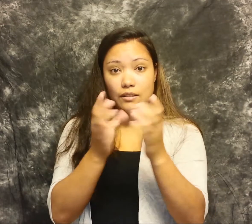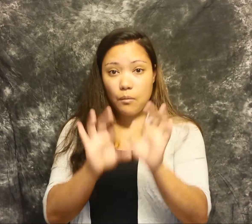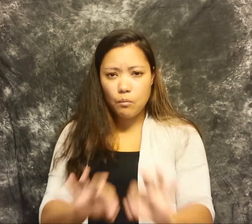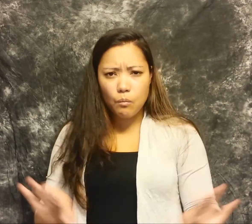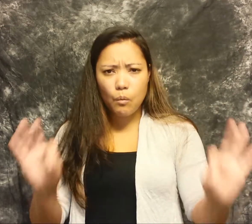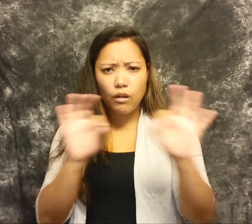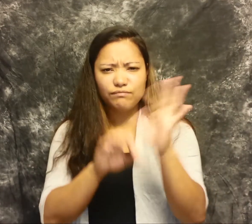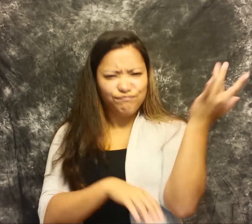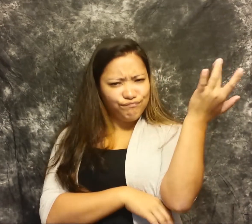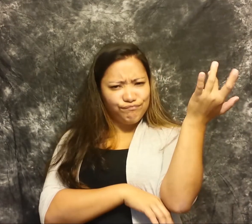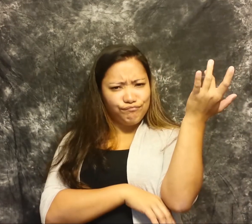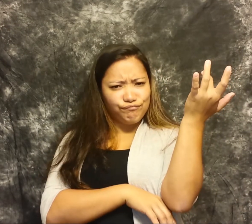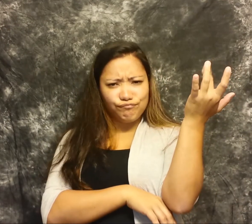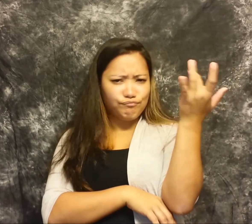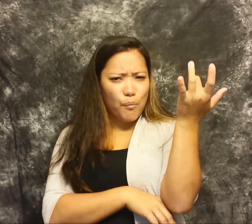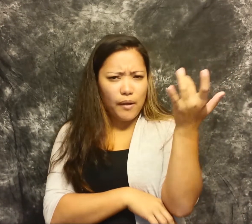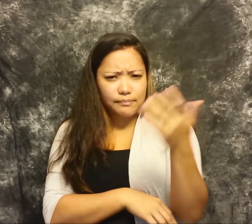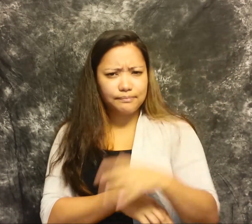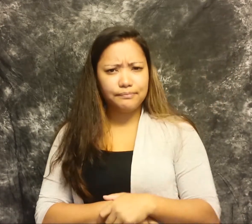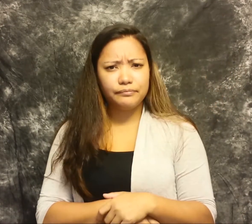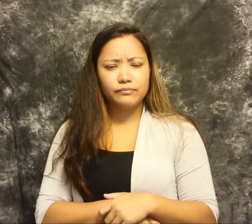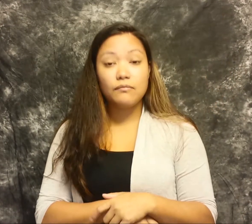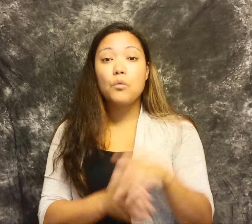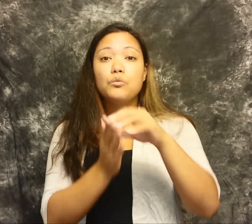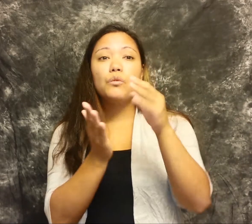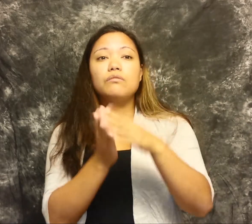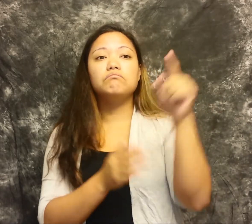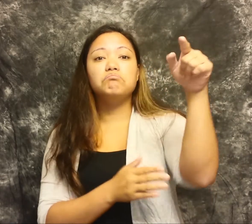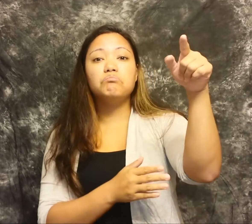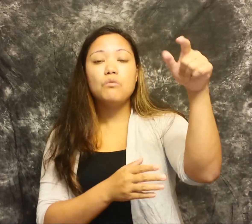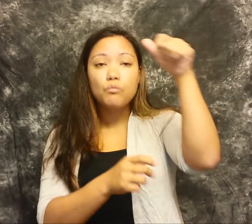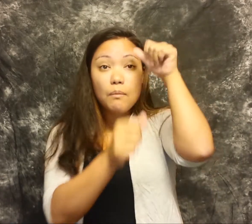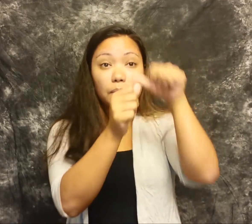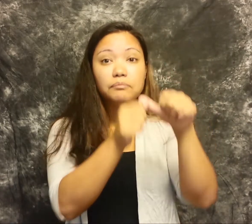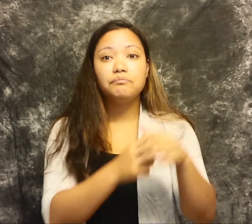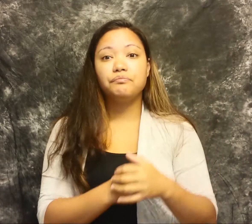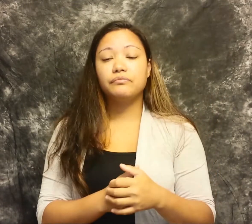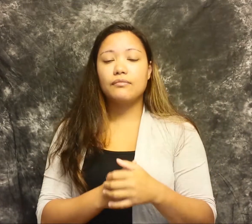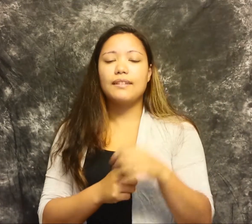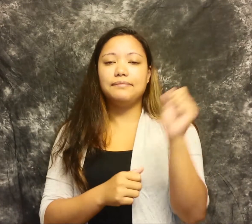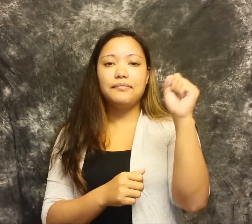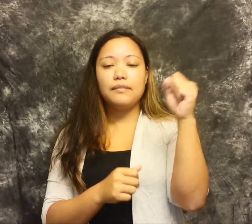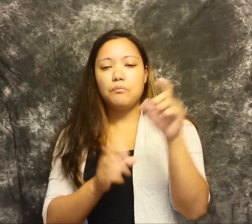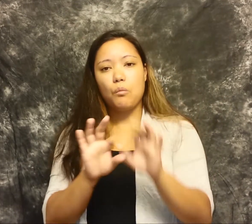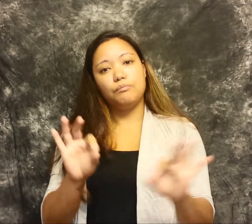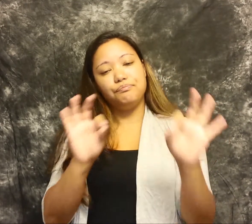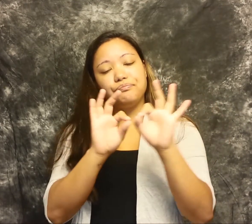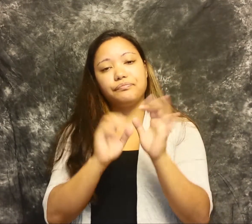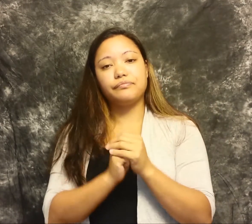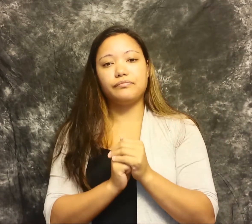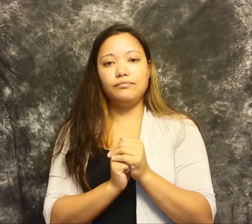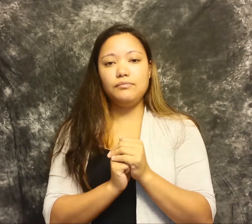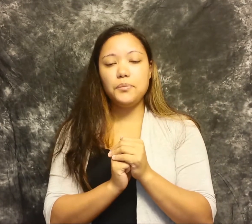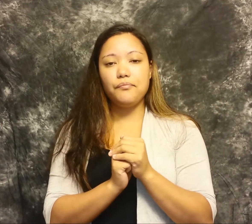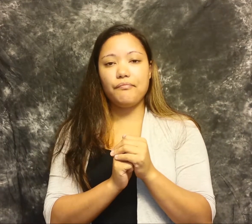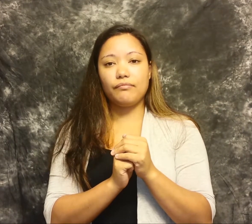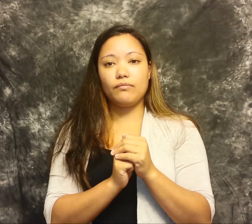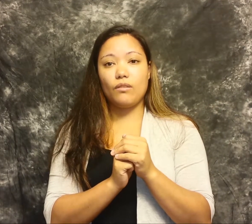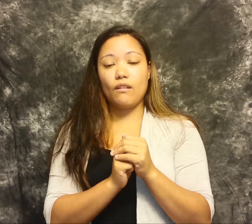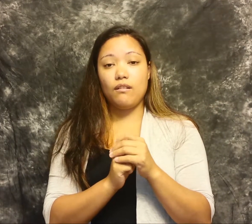even doing that? To remember? Yeah, one of the things that is the simplest way I could